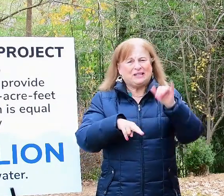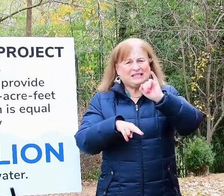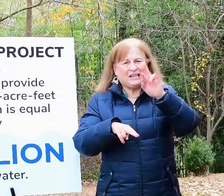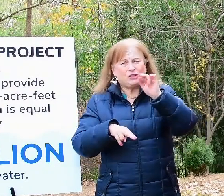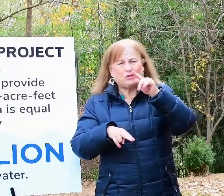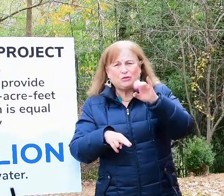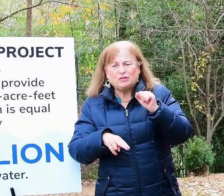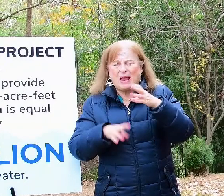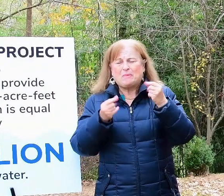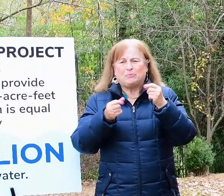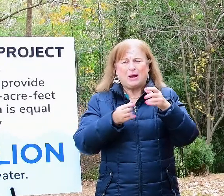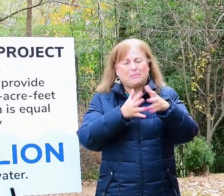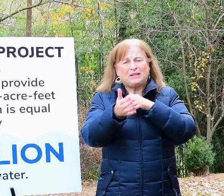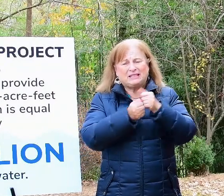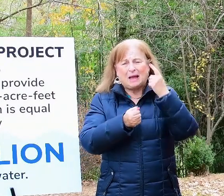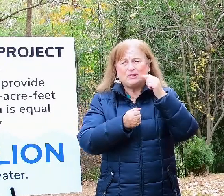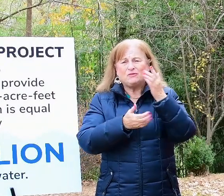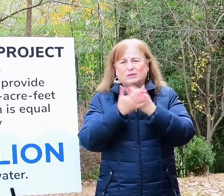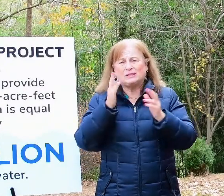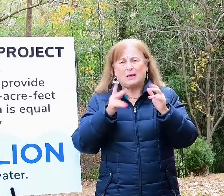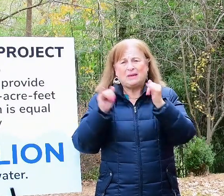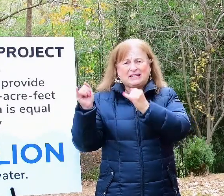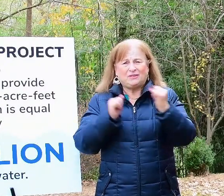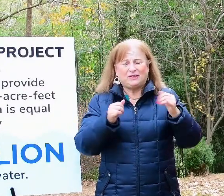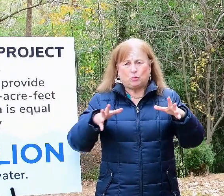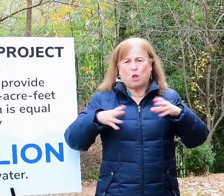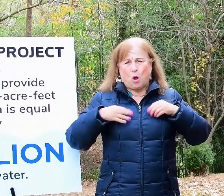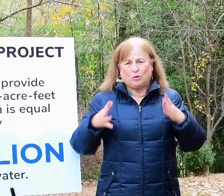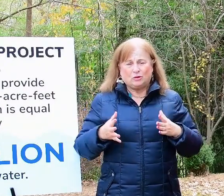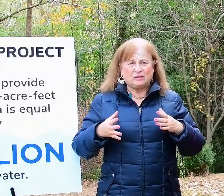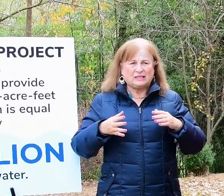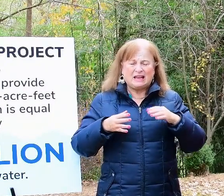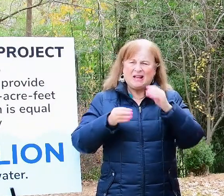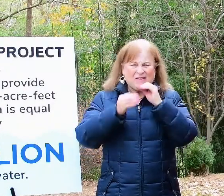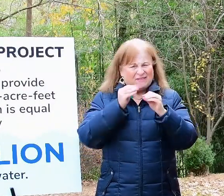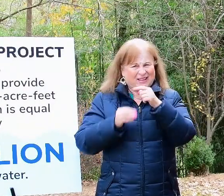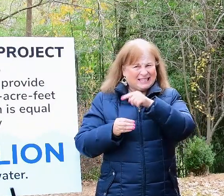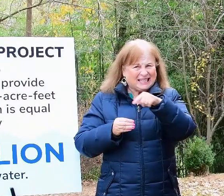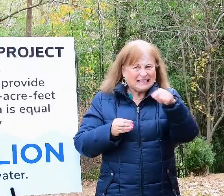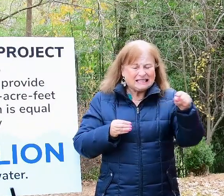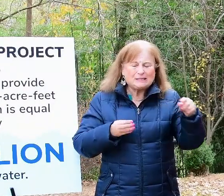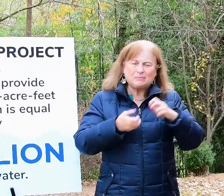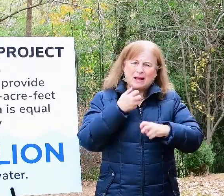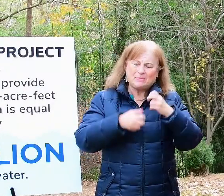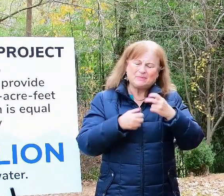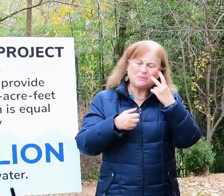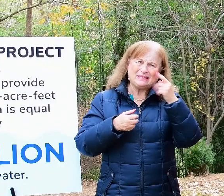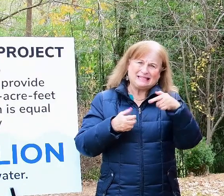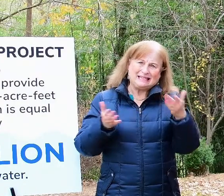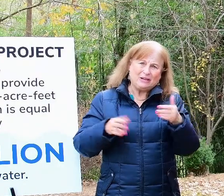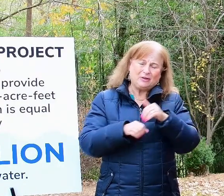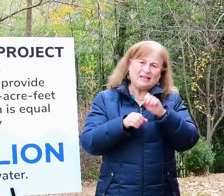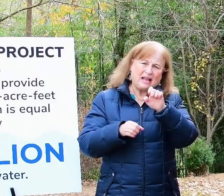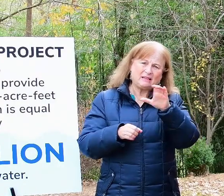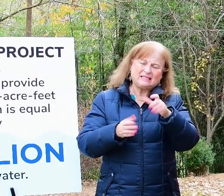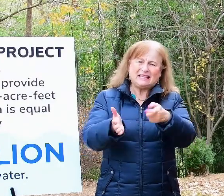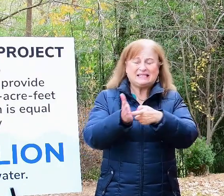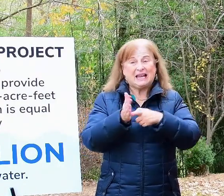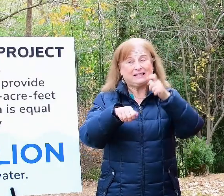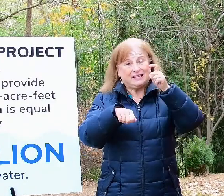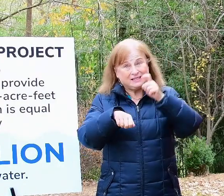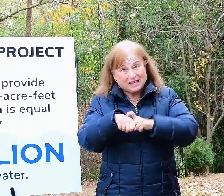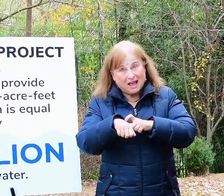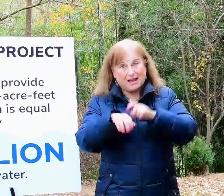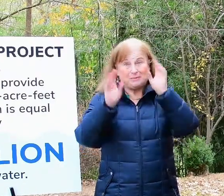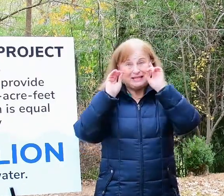rates and, of course, property damage for individual owners. Fixing these issues, as we've seen here in Ellicott City, takes